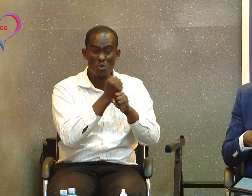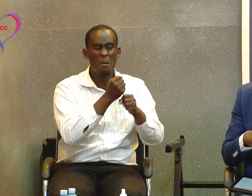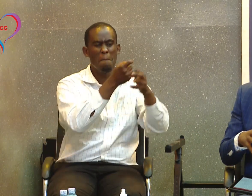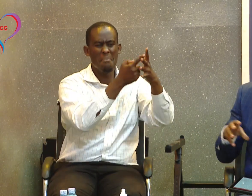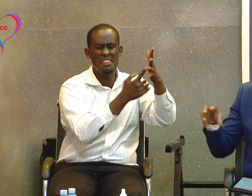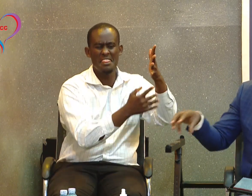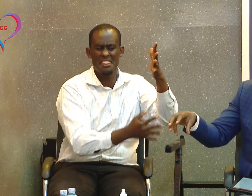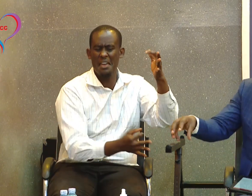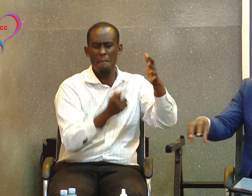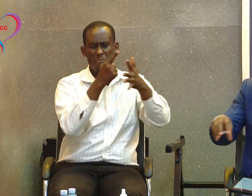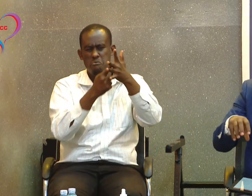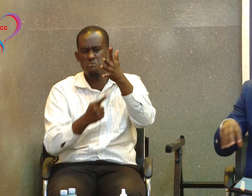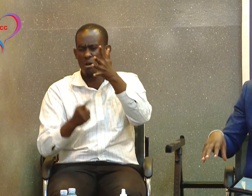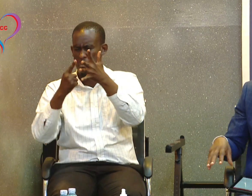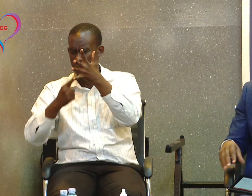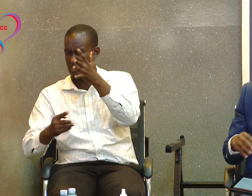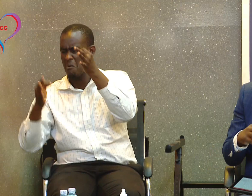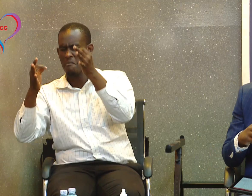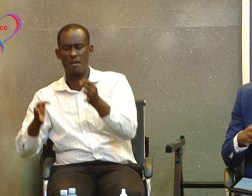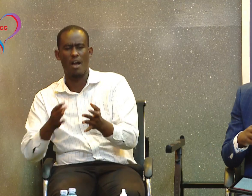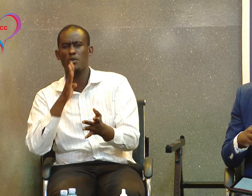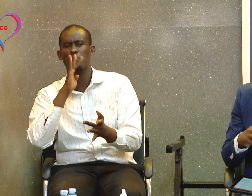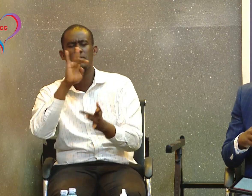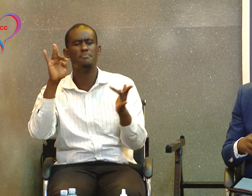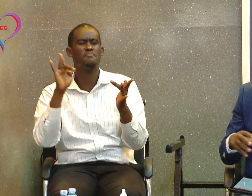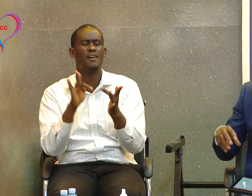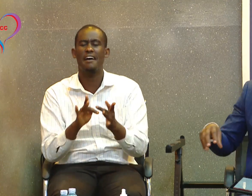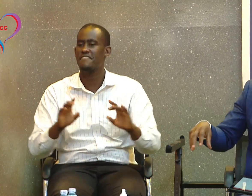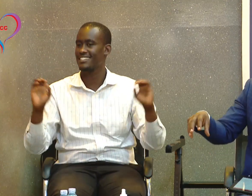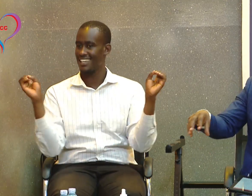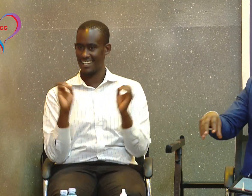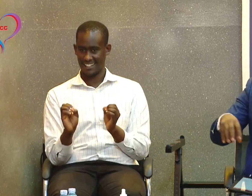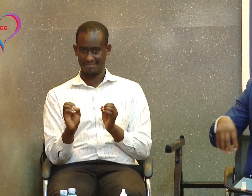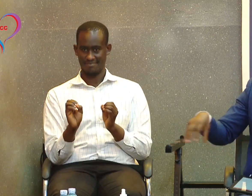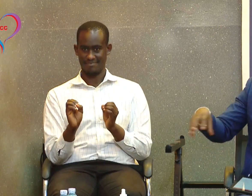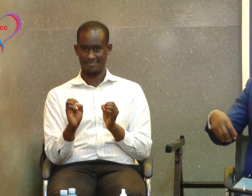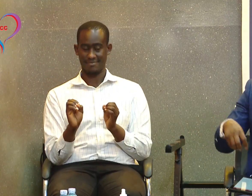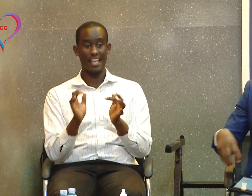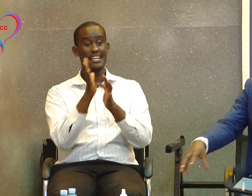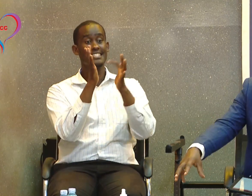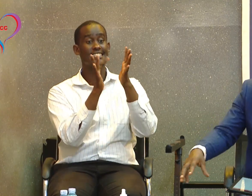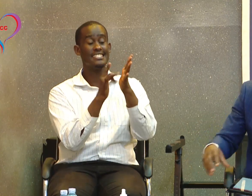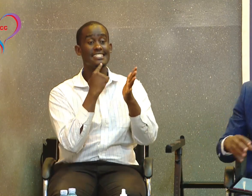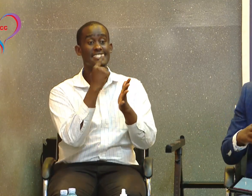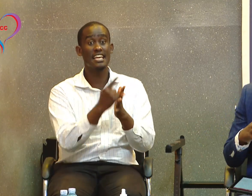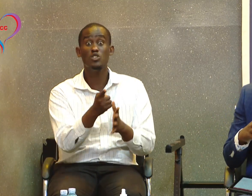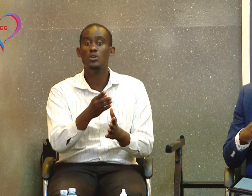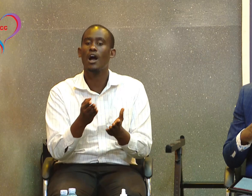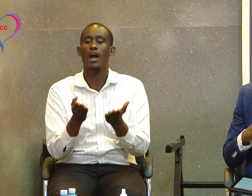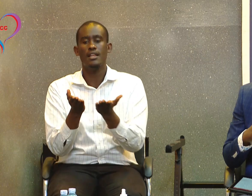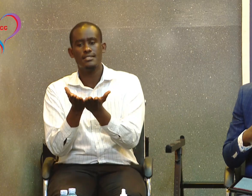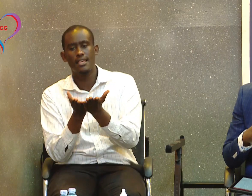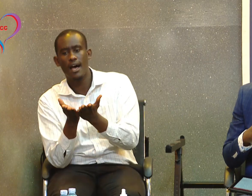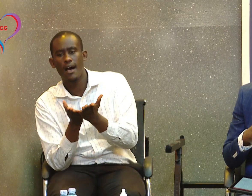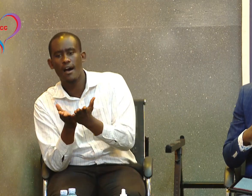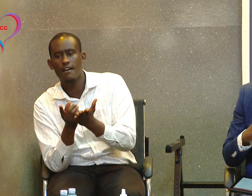okola ebintu bingi, you cannot be perfect in doing many things. Oba tosobola kubeera mu kugumu. Even Jesus said you cannot serve two masters at a go. Eya ne Yesu naye